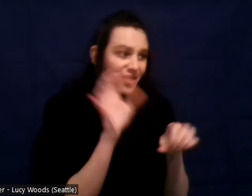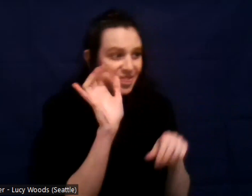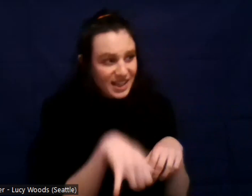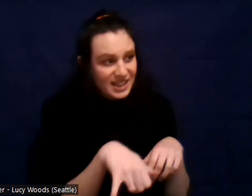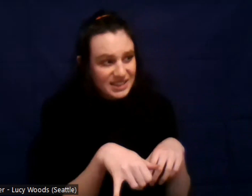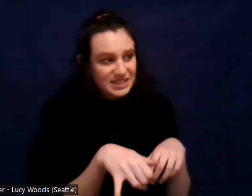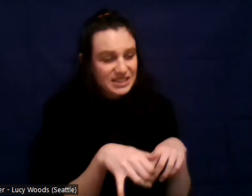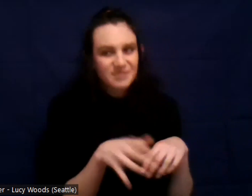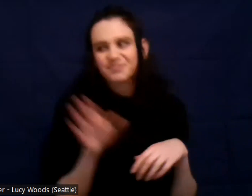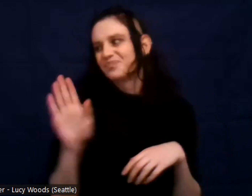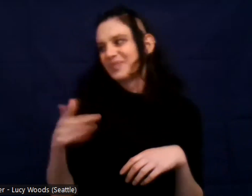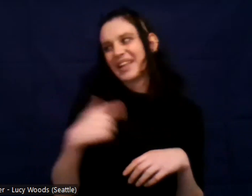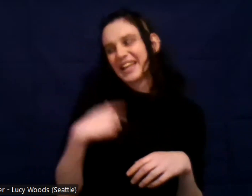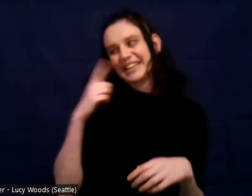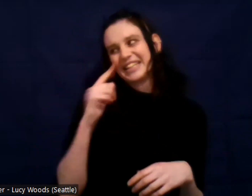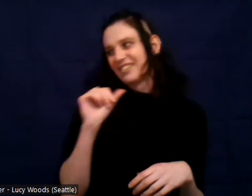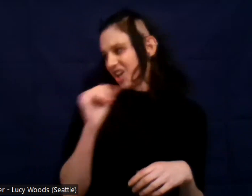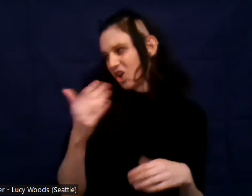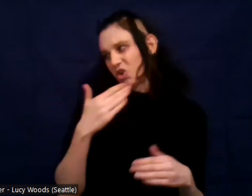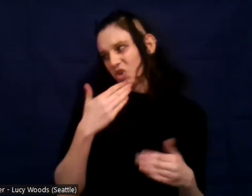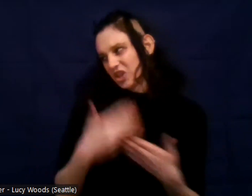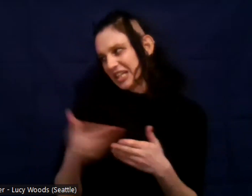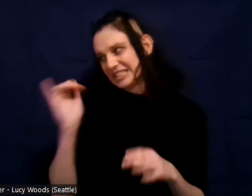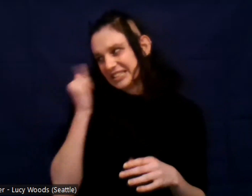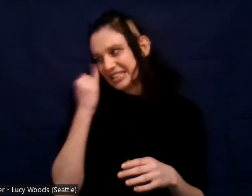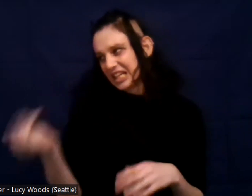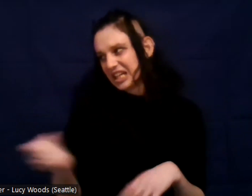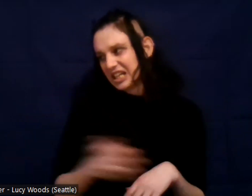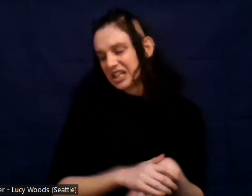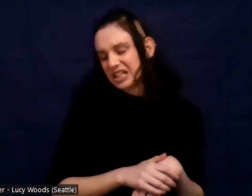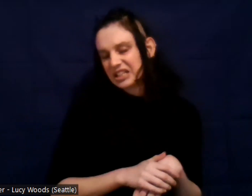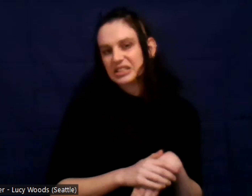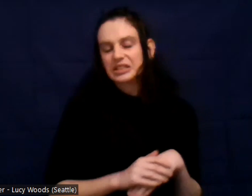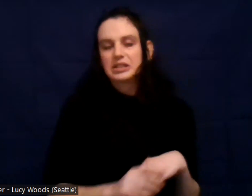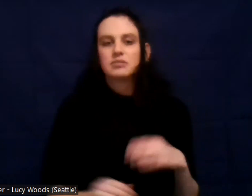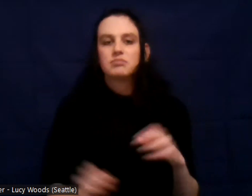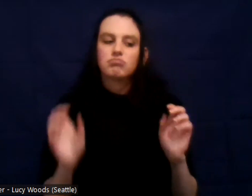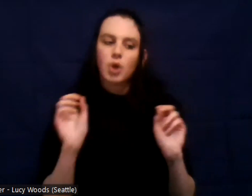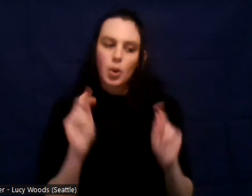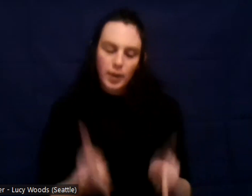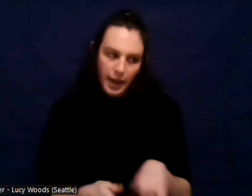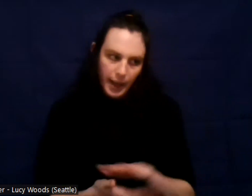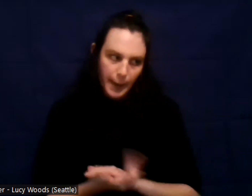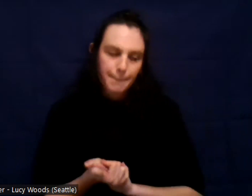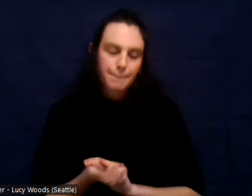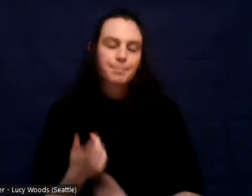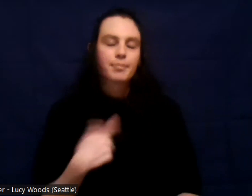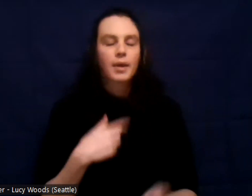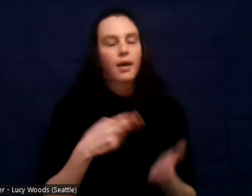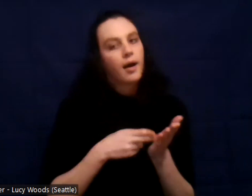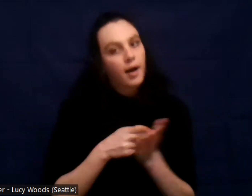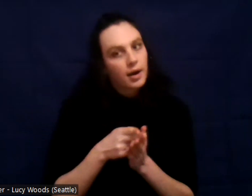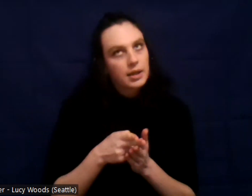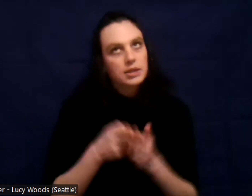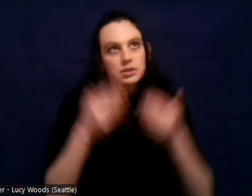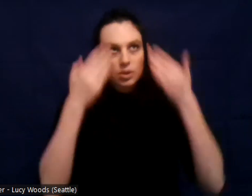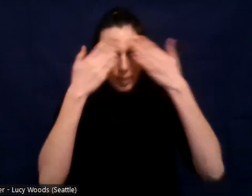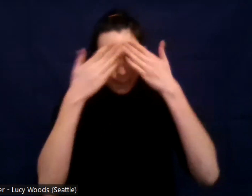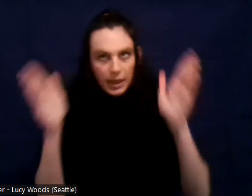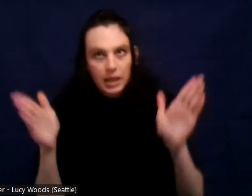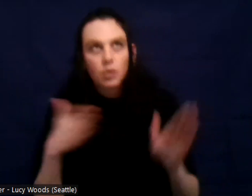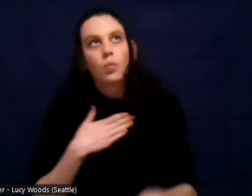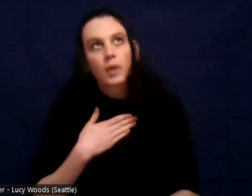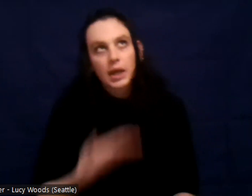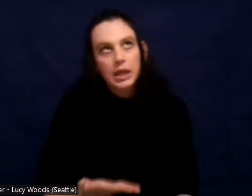experience, she doesn't think that's probably the best decision. So I was honest. I was open-minded. I listened. And I